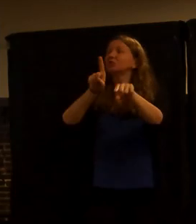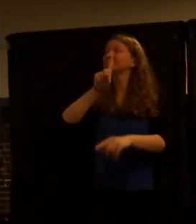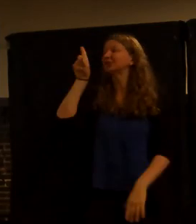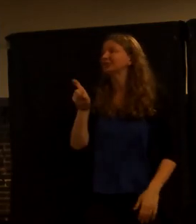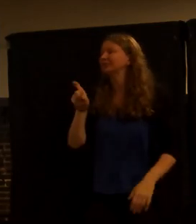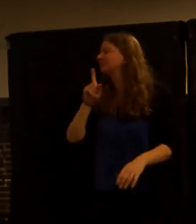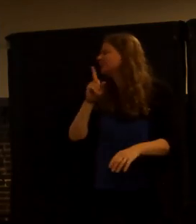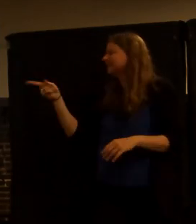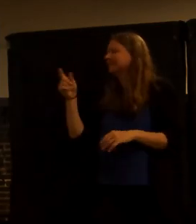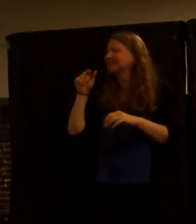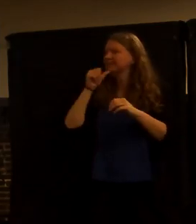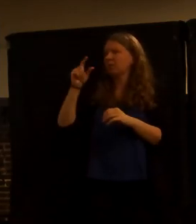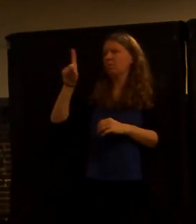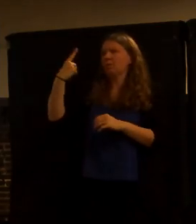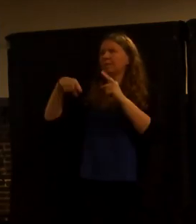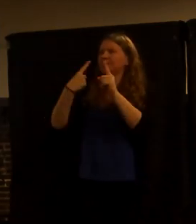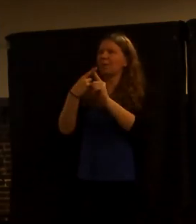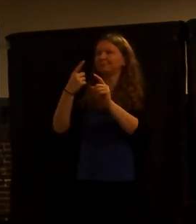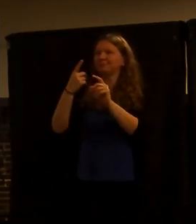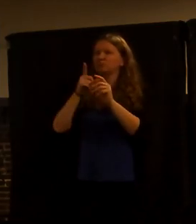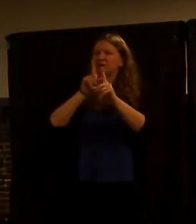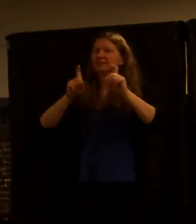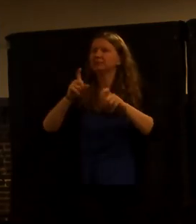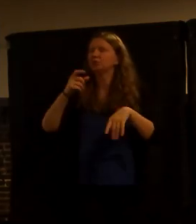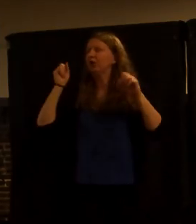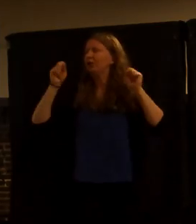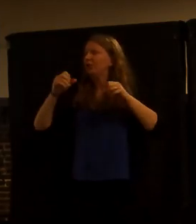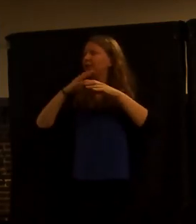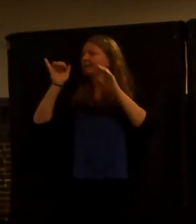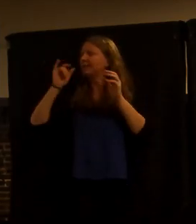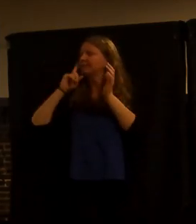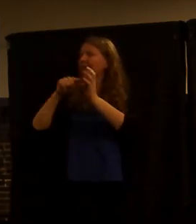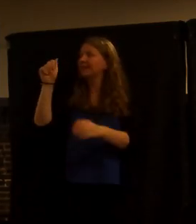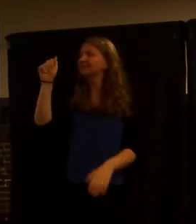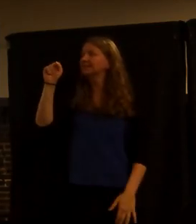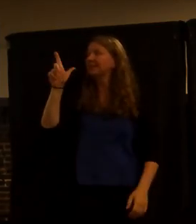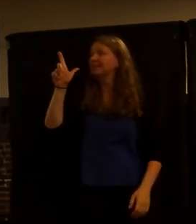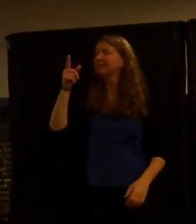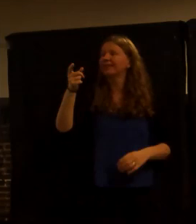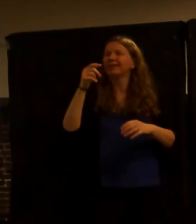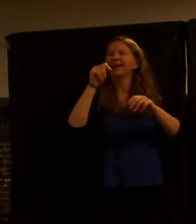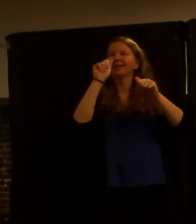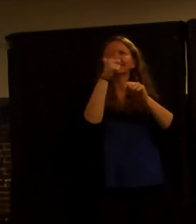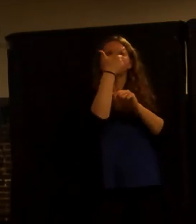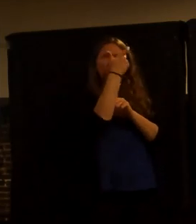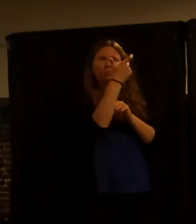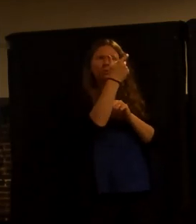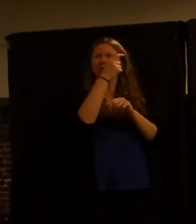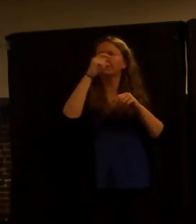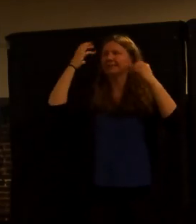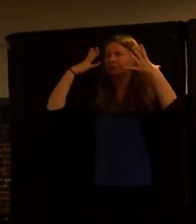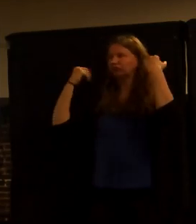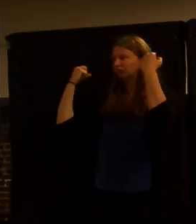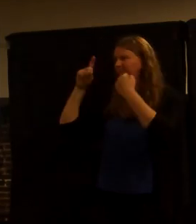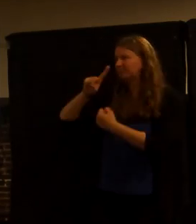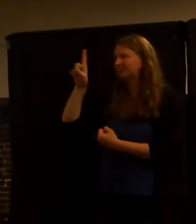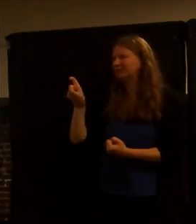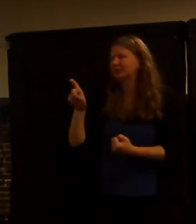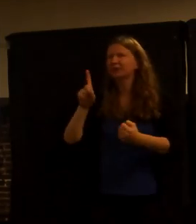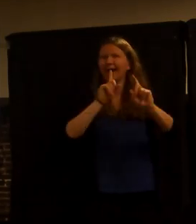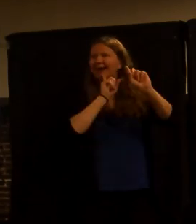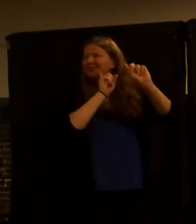them ready to take the test and knowing how to answer questions. And it's not really about the content, but when you